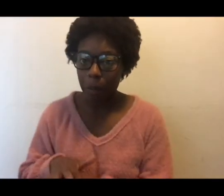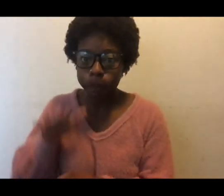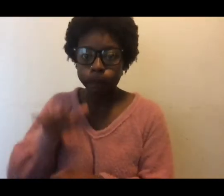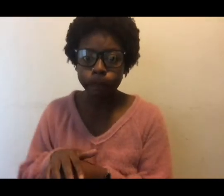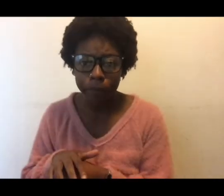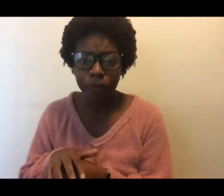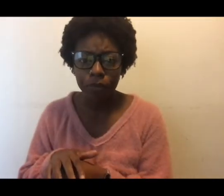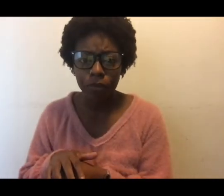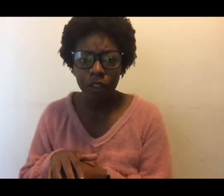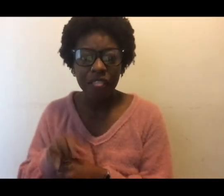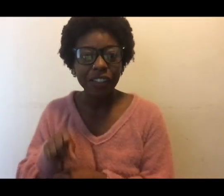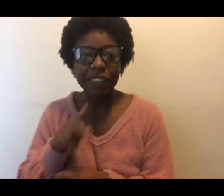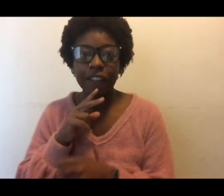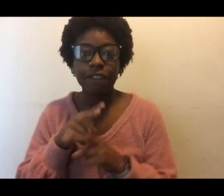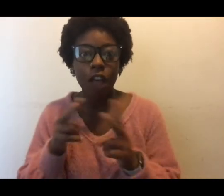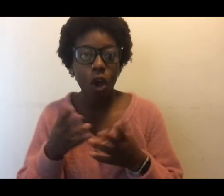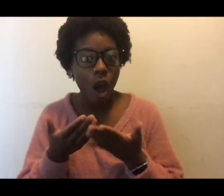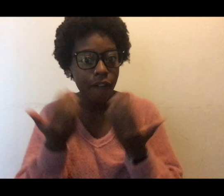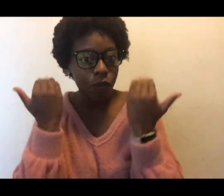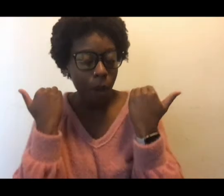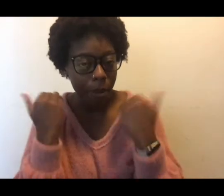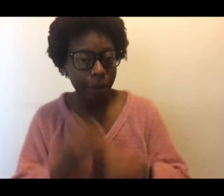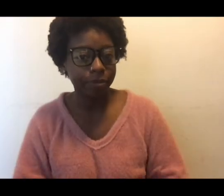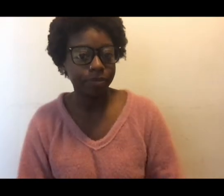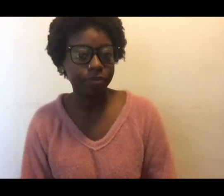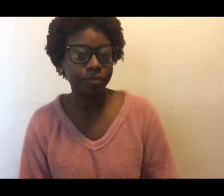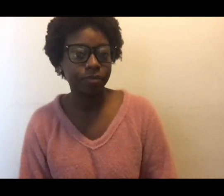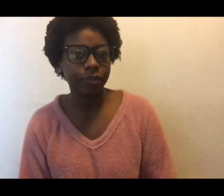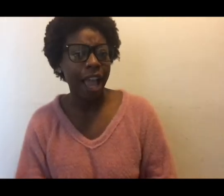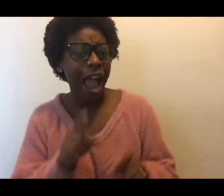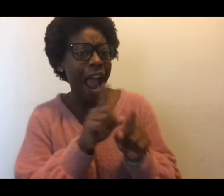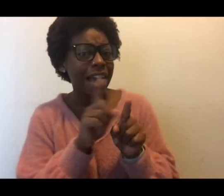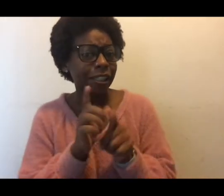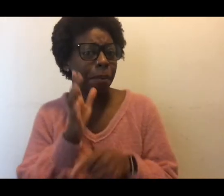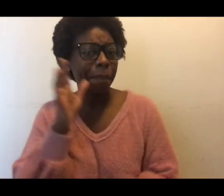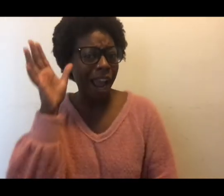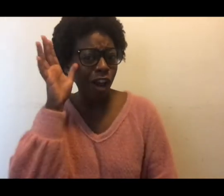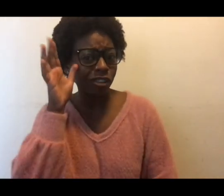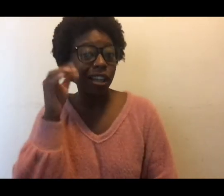tantrum. This is so overwhelming.